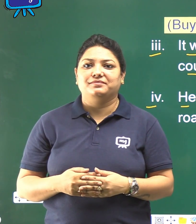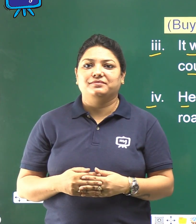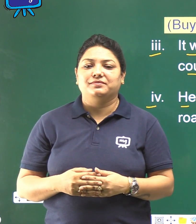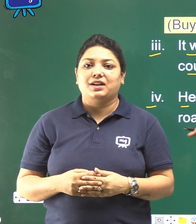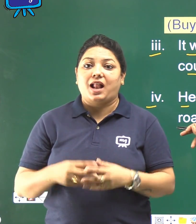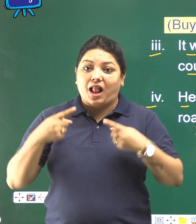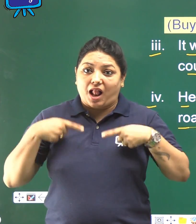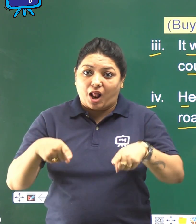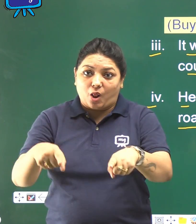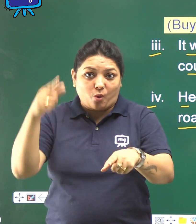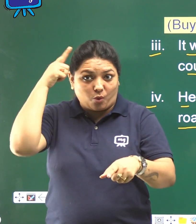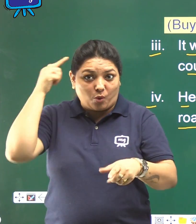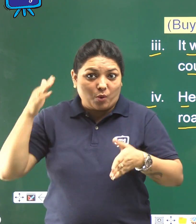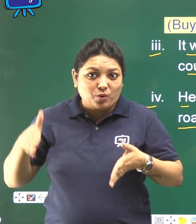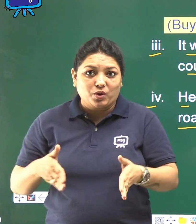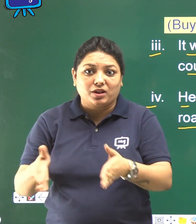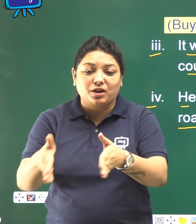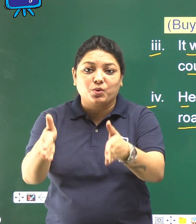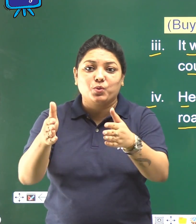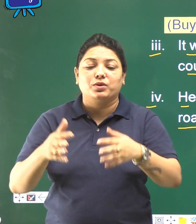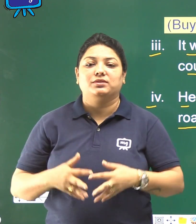along the road.